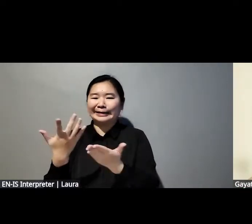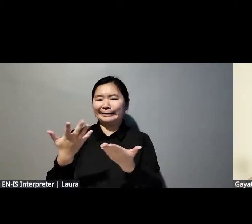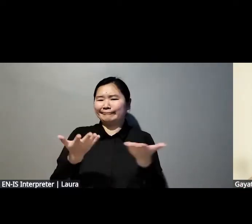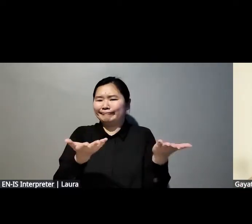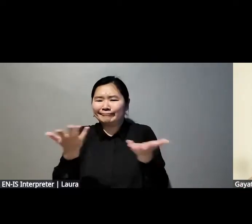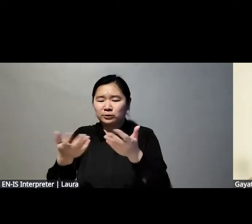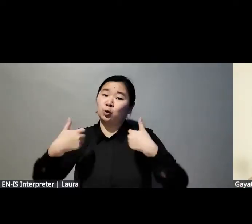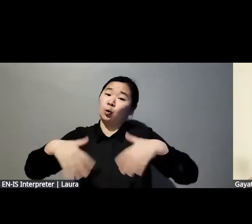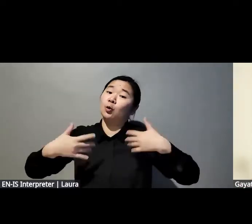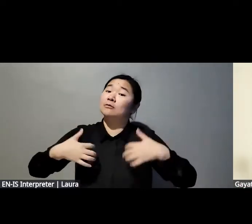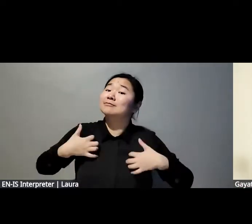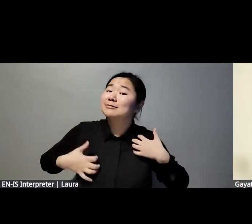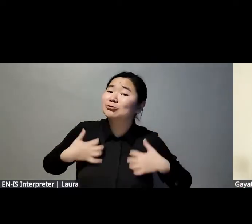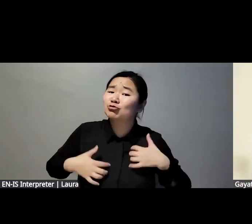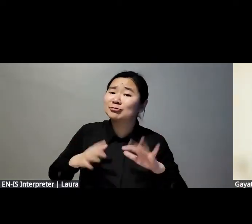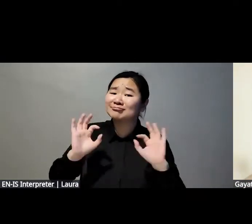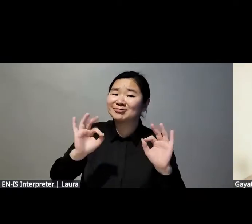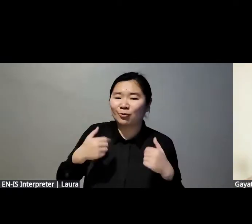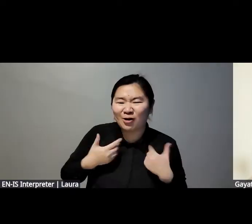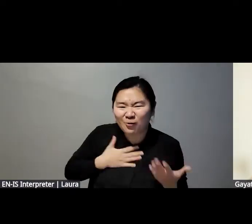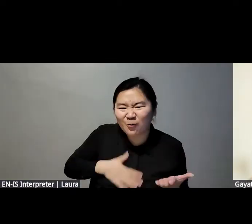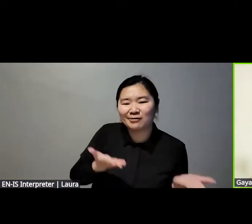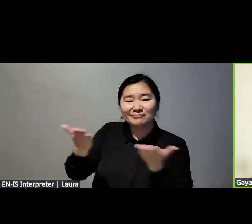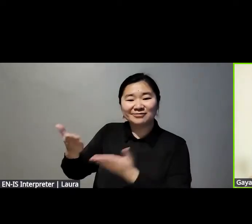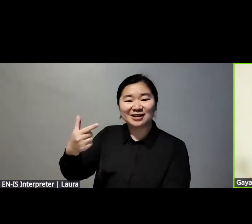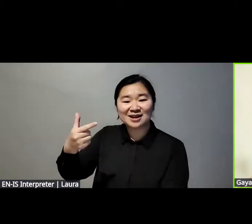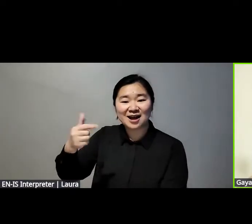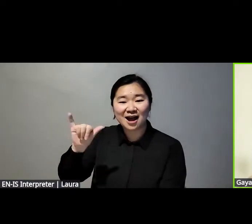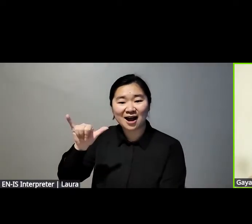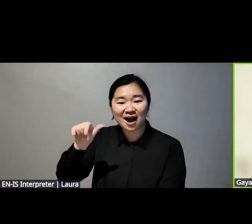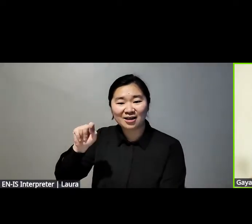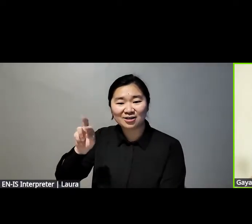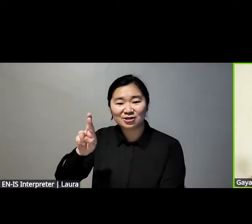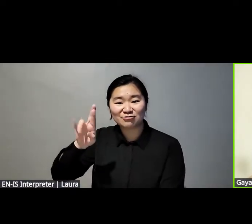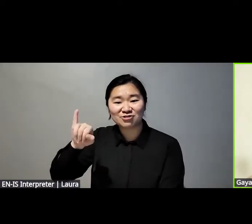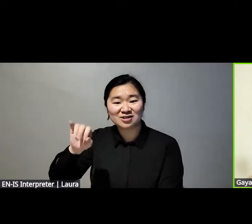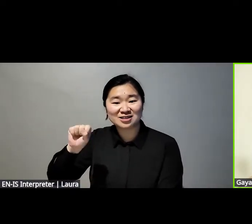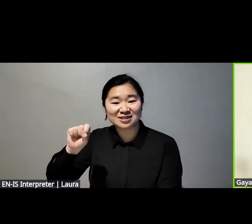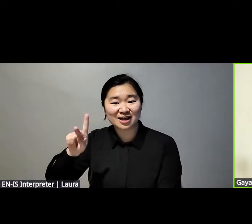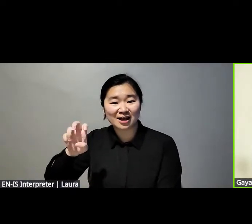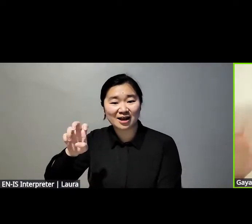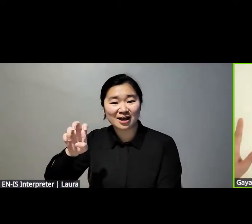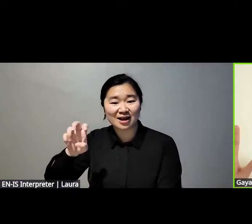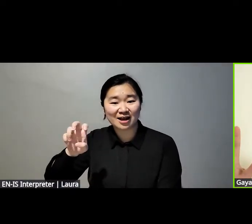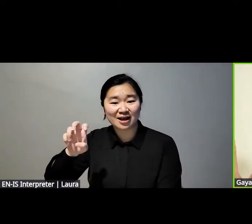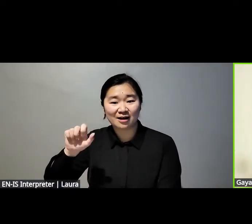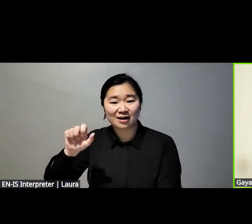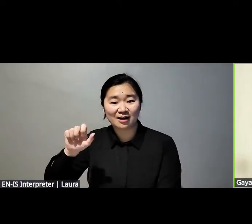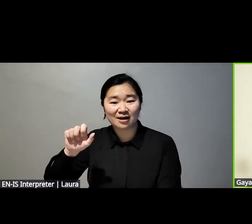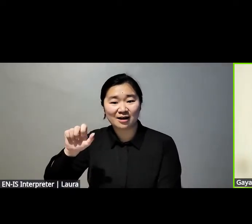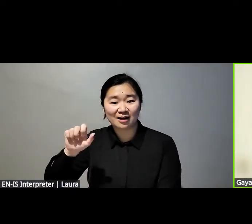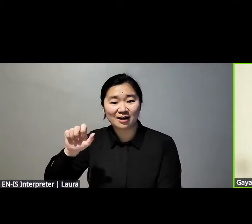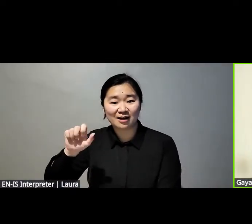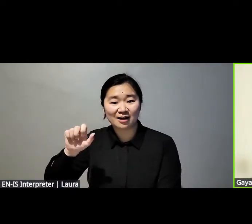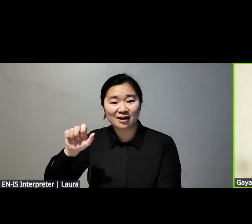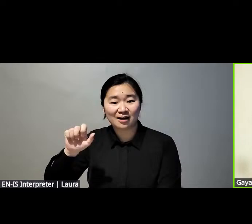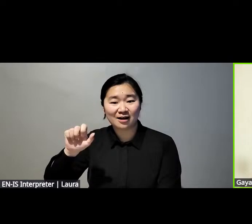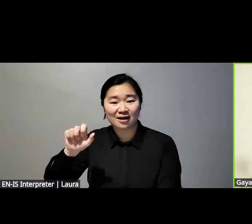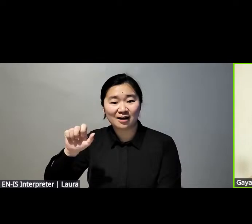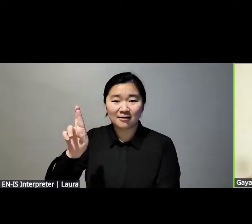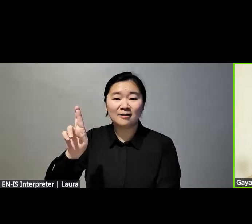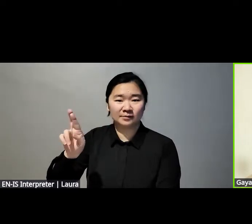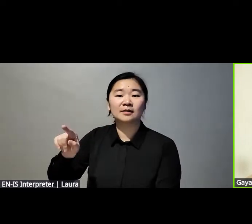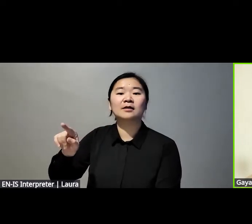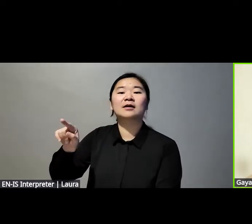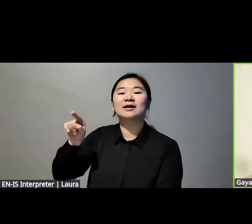We can hear you well, see you well. Thank you. Good afternoon, everybody, and hi to everyone who's joining from different time